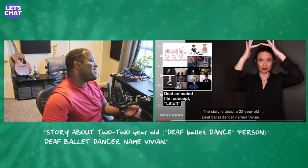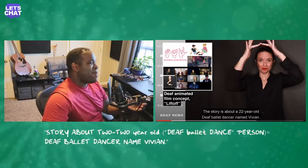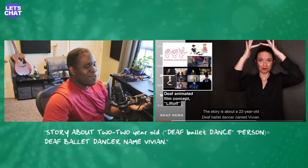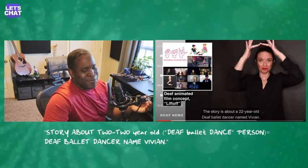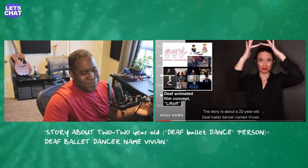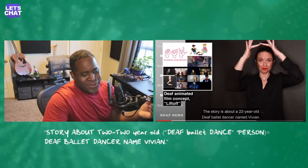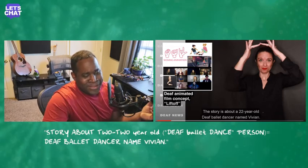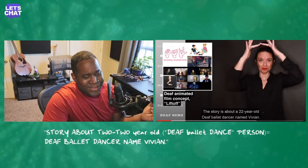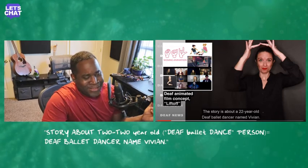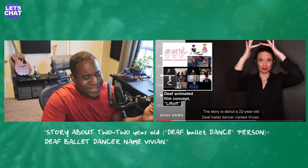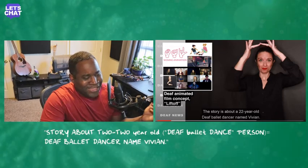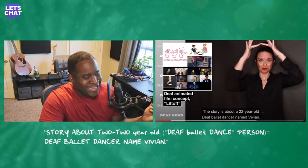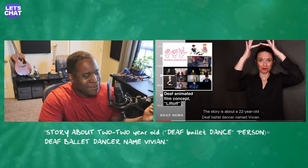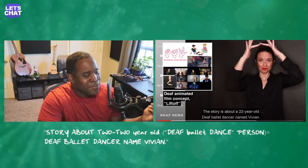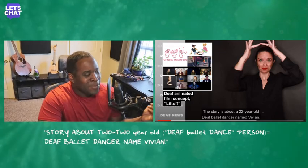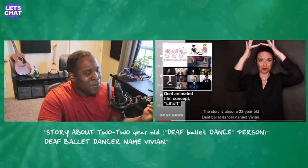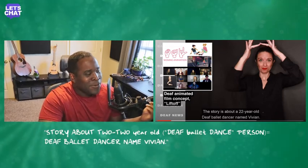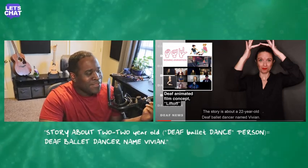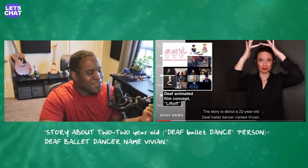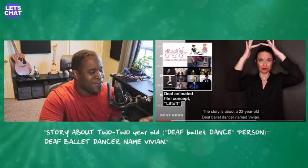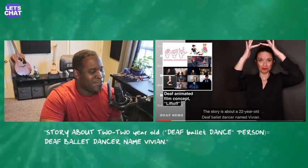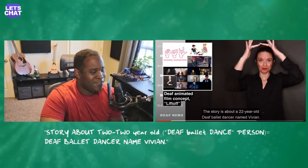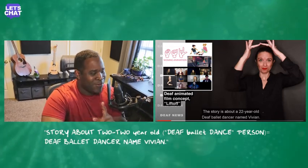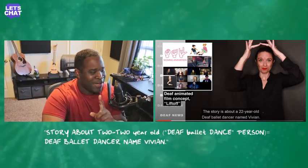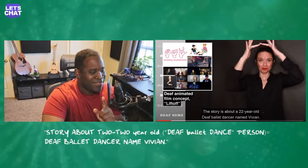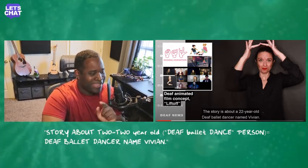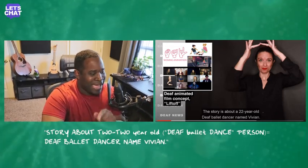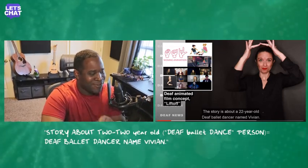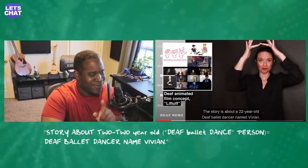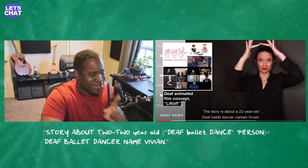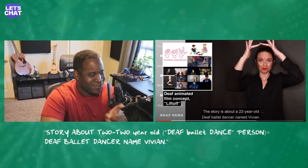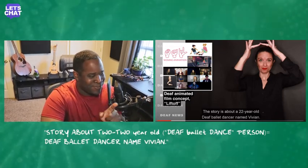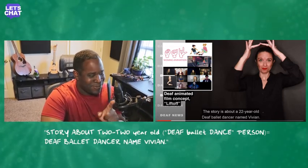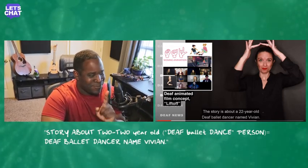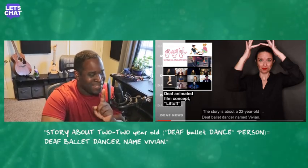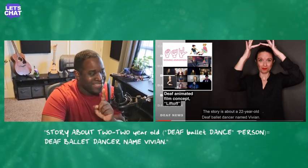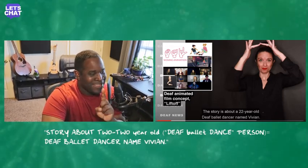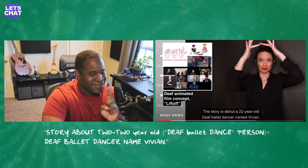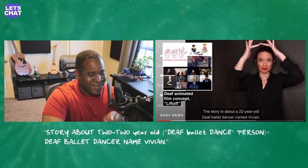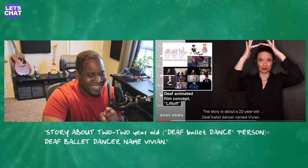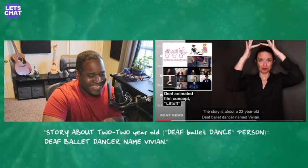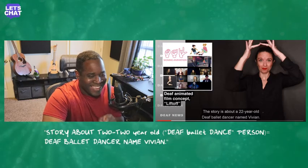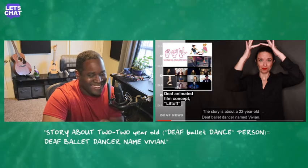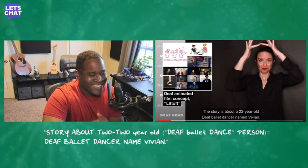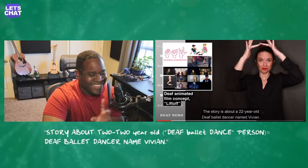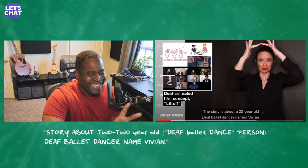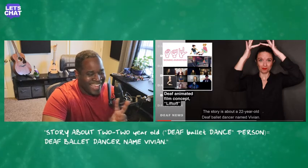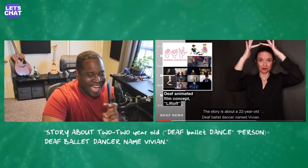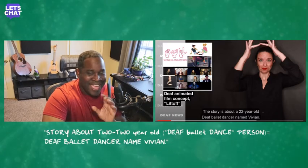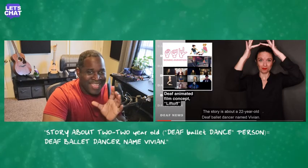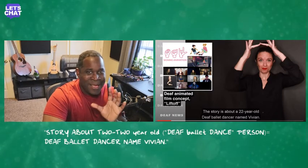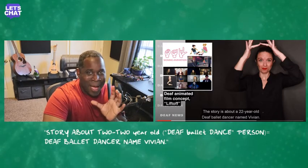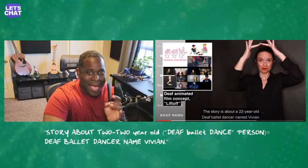Oh, these captions are so good. The whole point of this video is to show how the captions are different from what's being said.